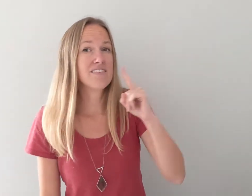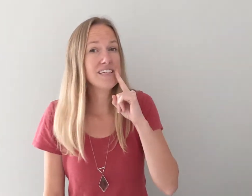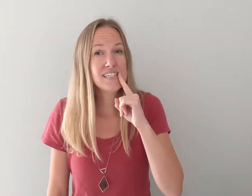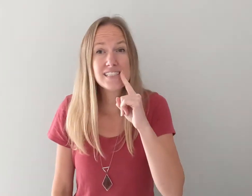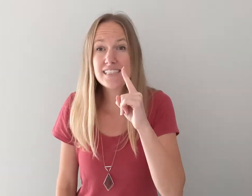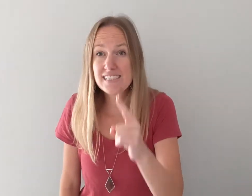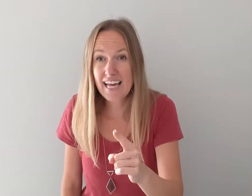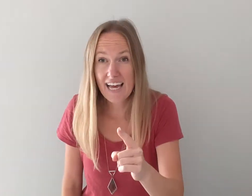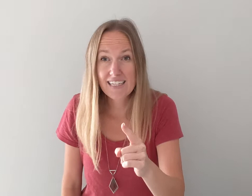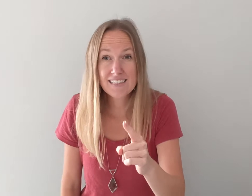heaven, says,